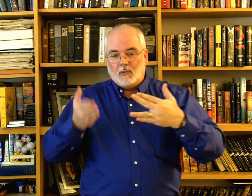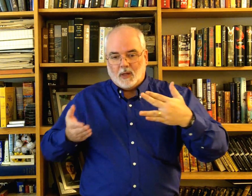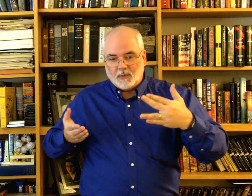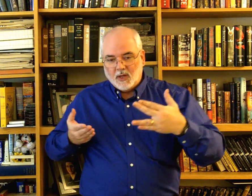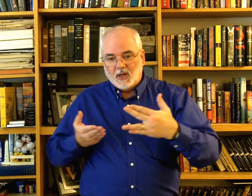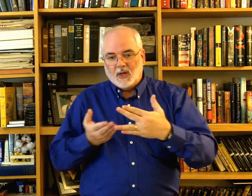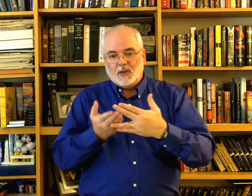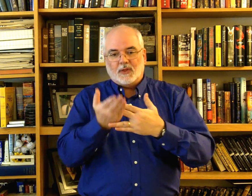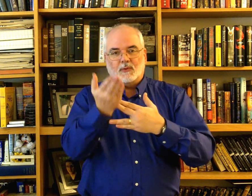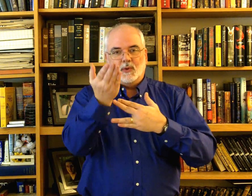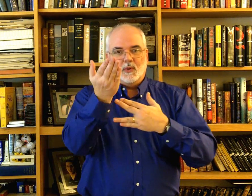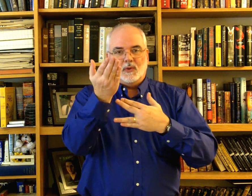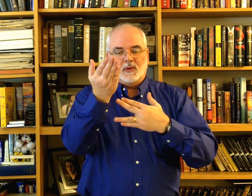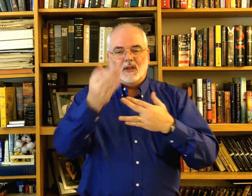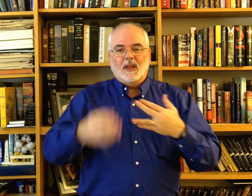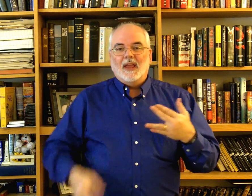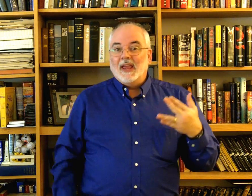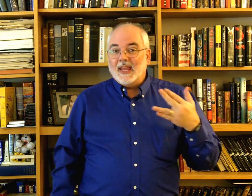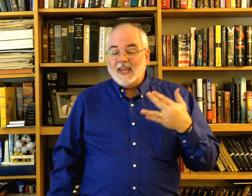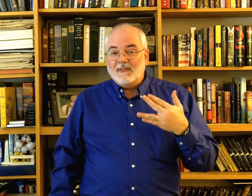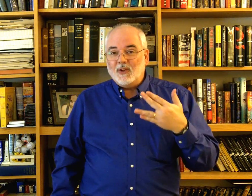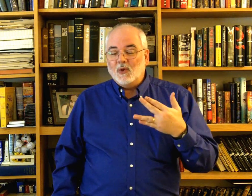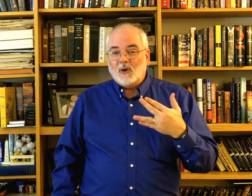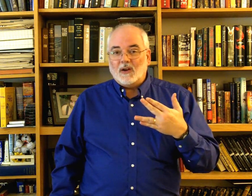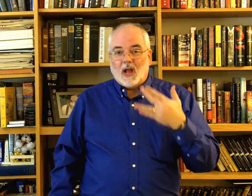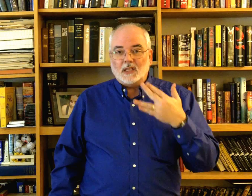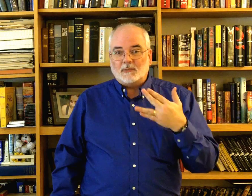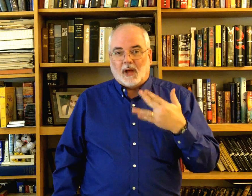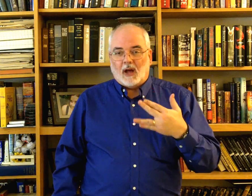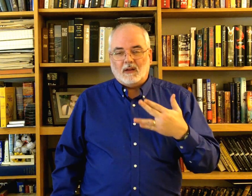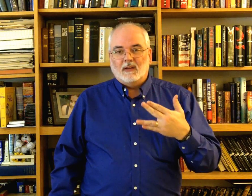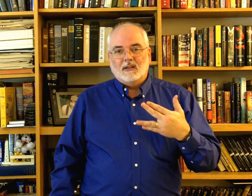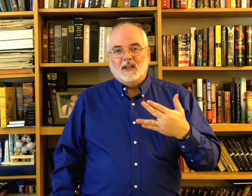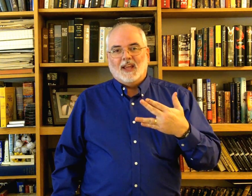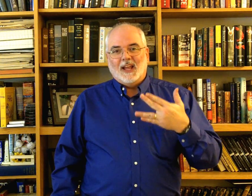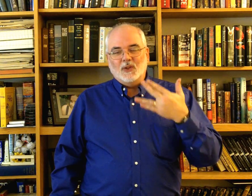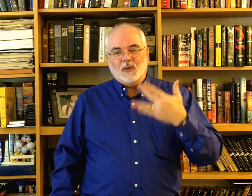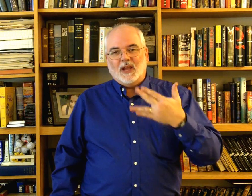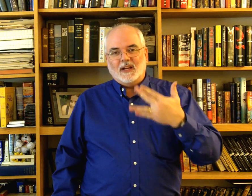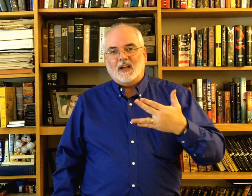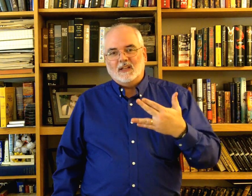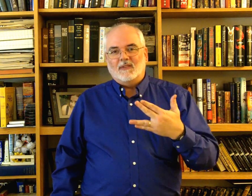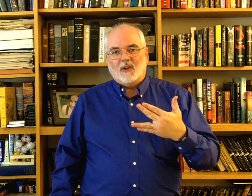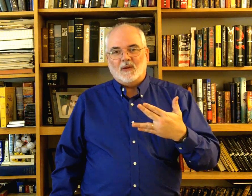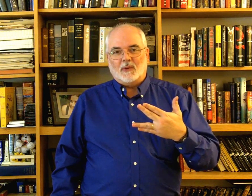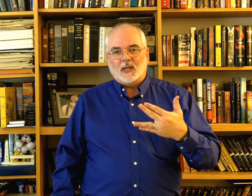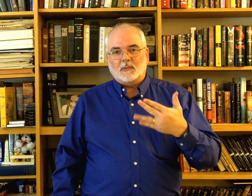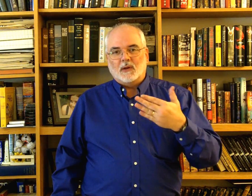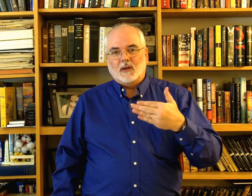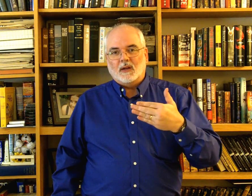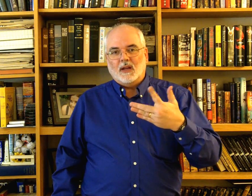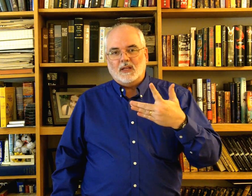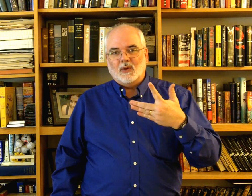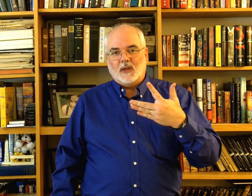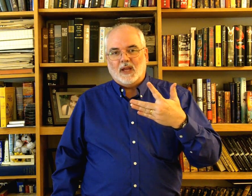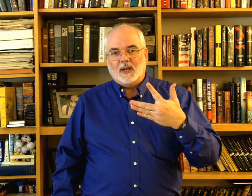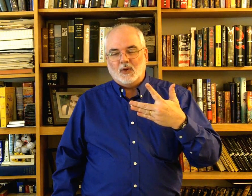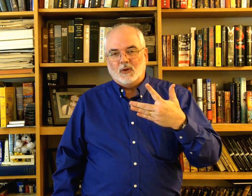up, through. If you are not Spock, and you cannot live long and prosper, it's okay to do it